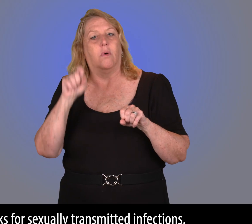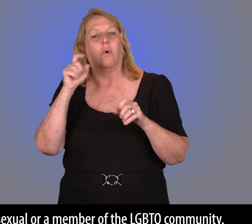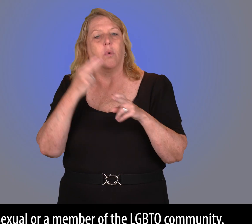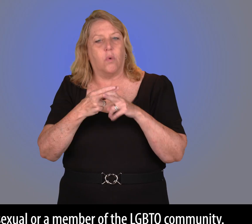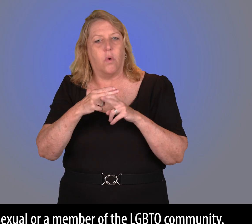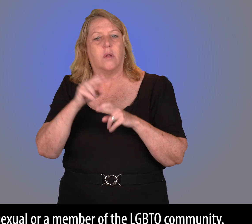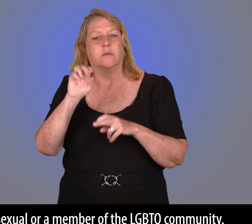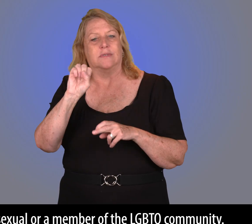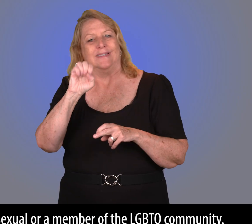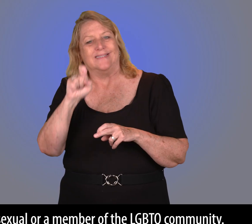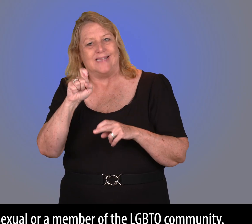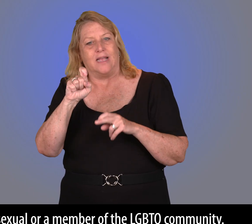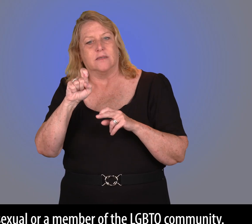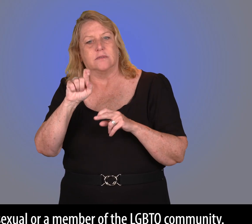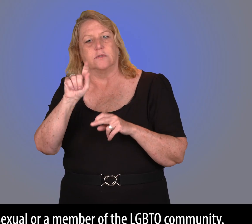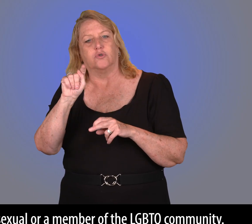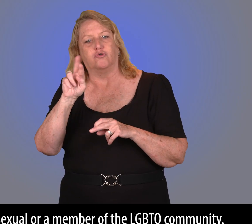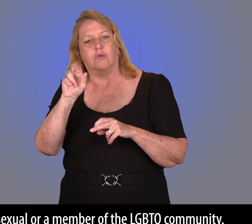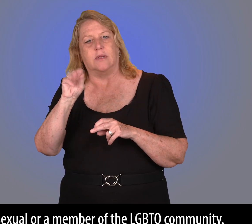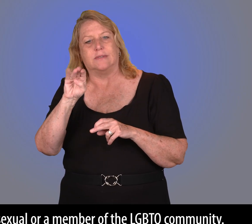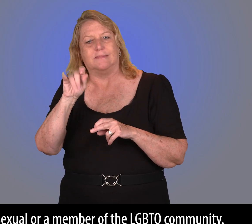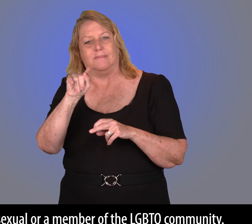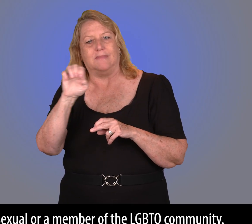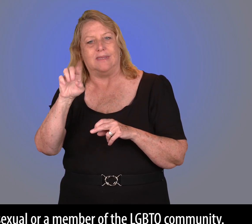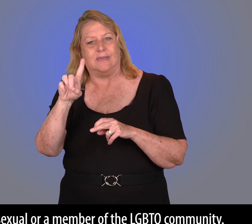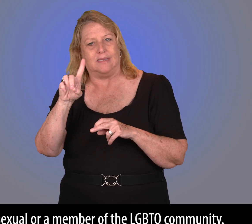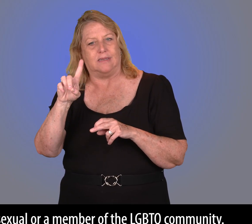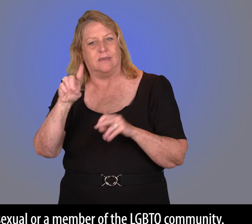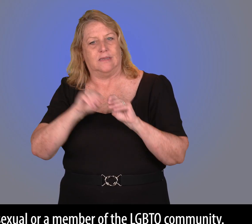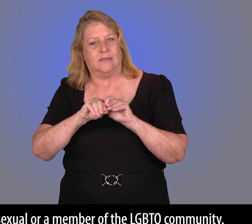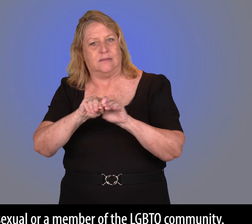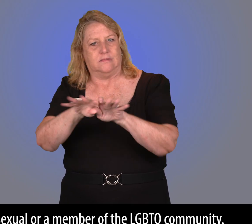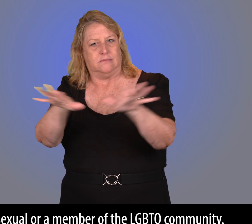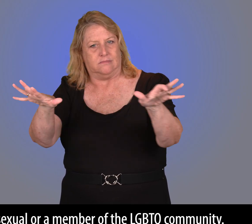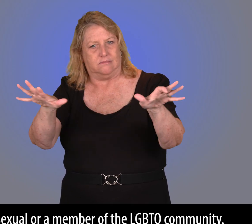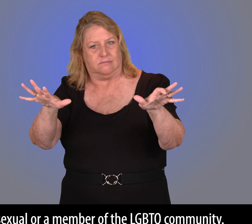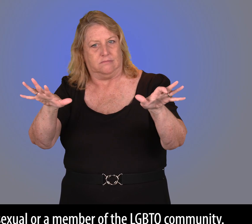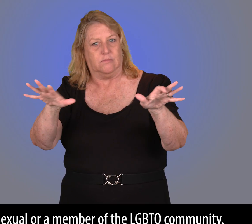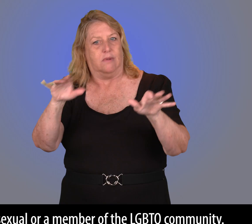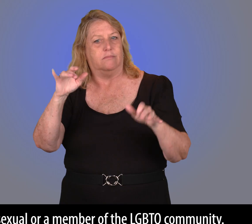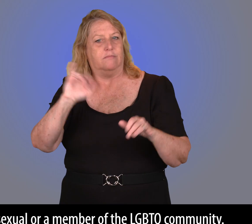Whether you are heterosexual or a member of the LGBTQ community.